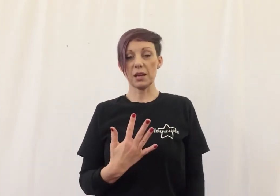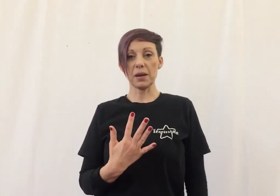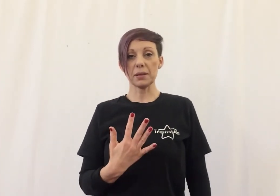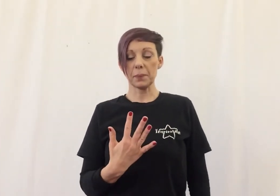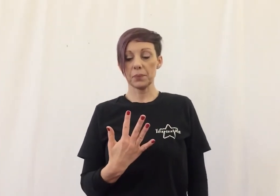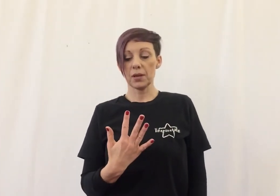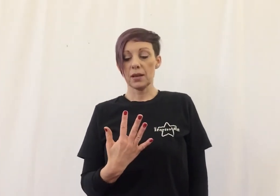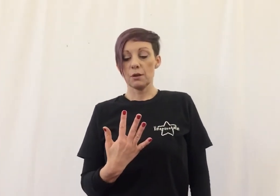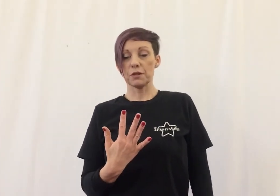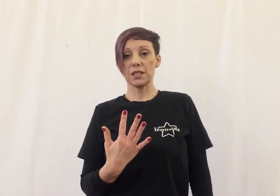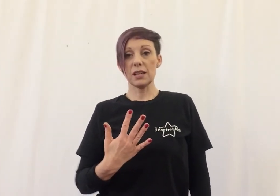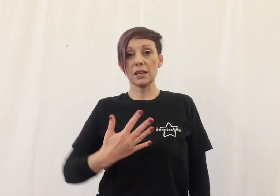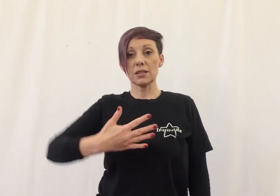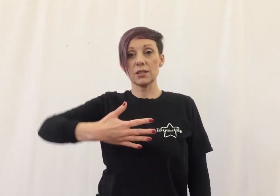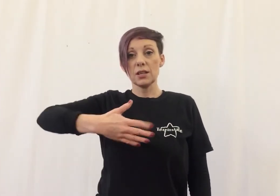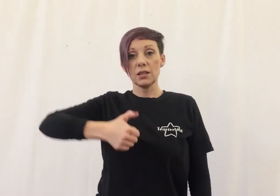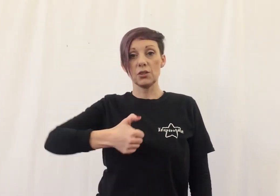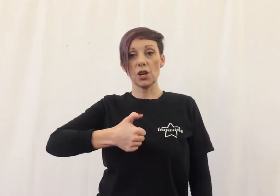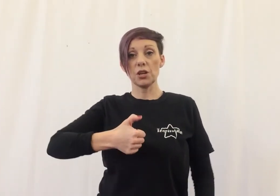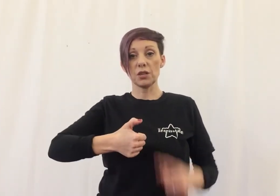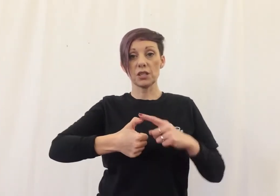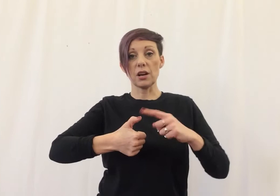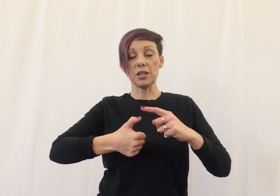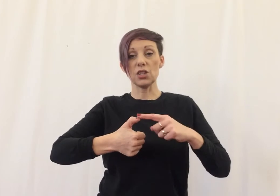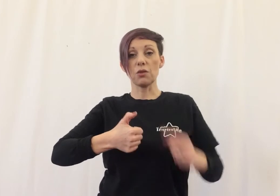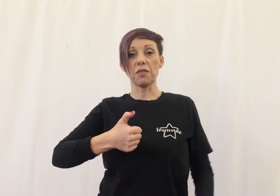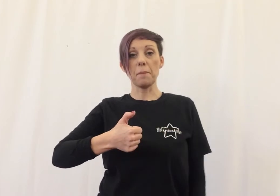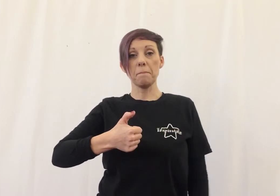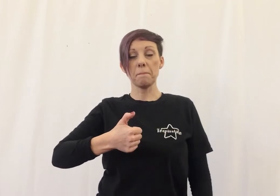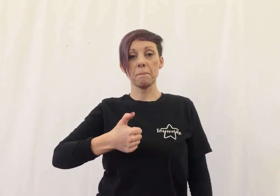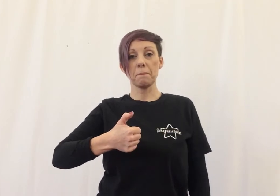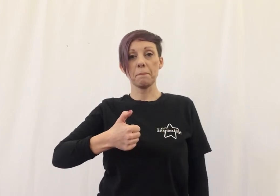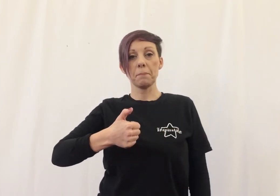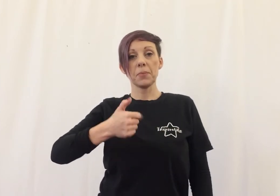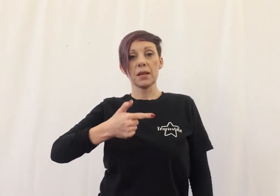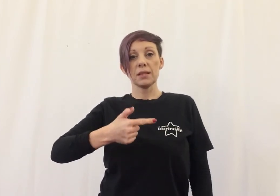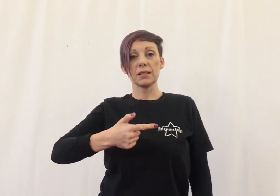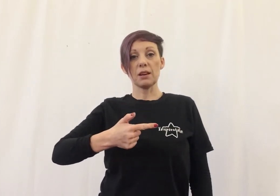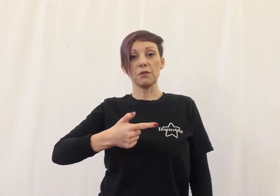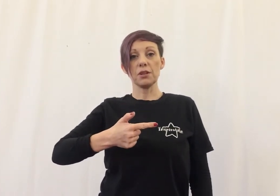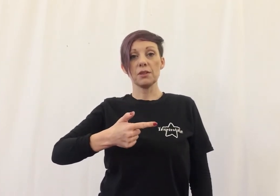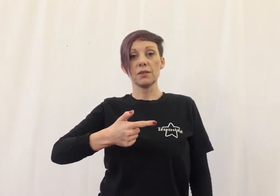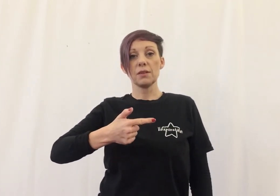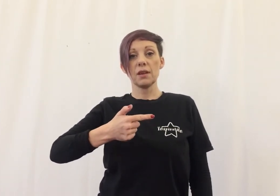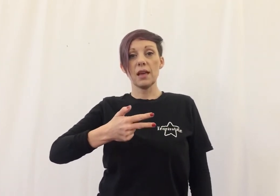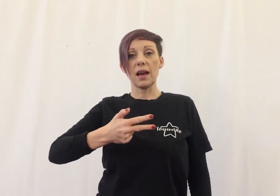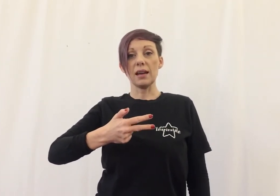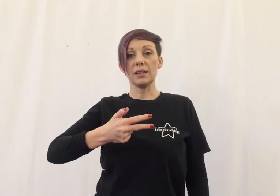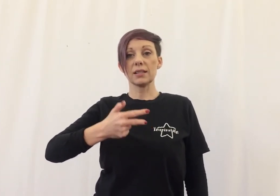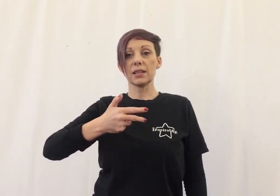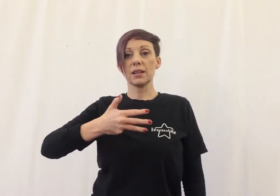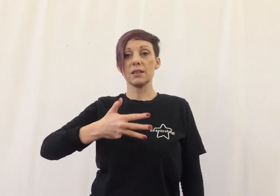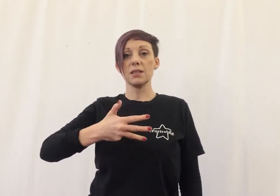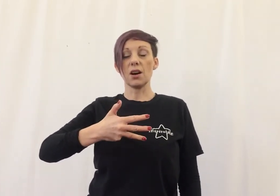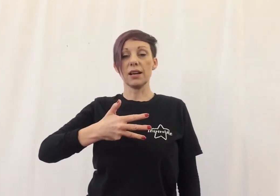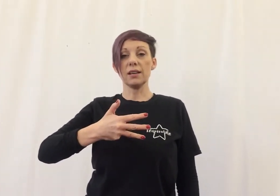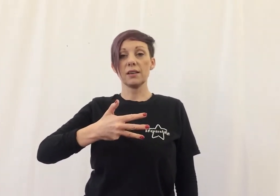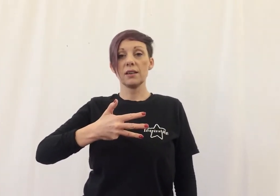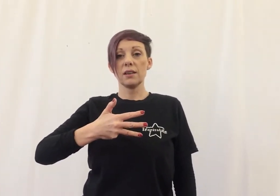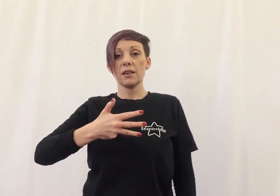better. For 6, you turn it on its side and it's your thumb. 7, 8, 9,